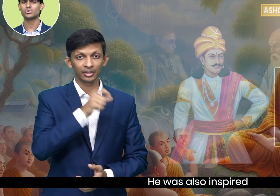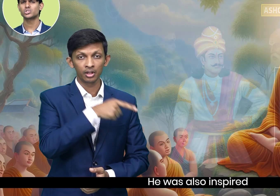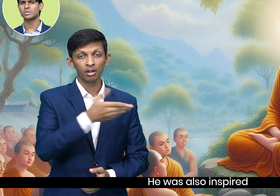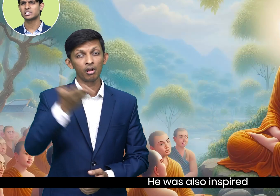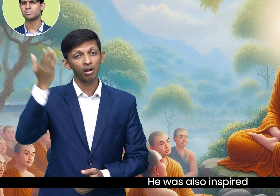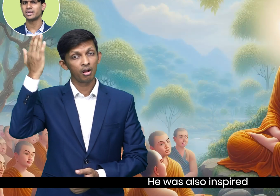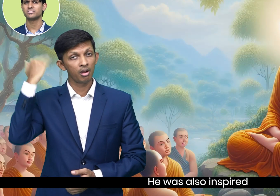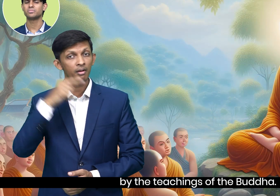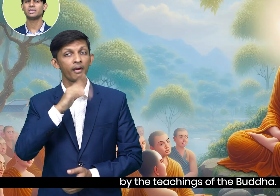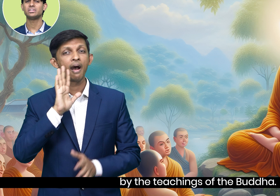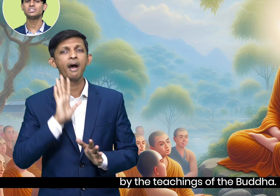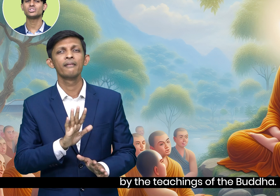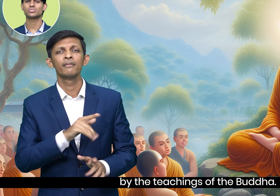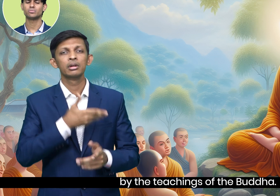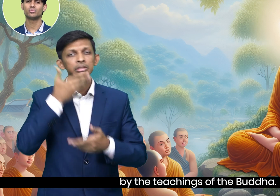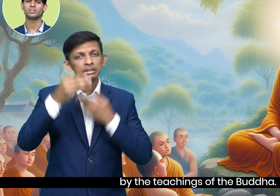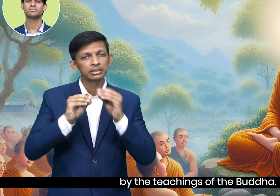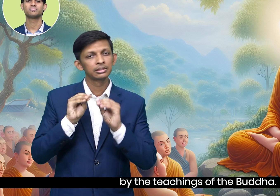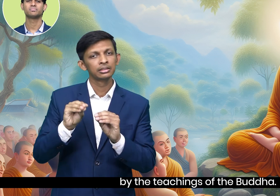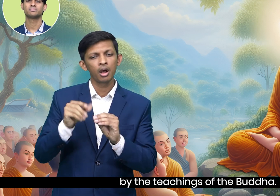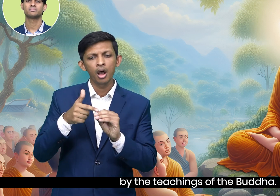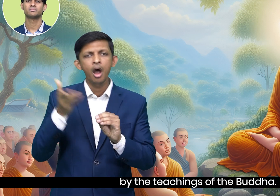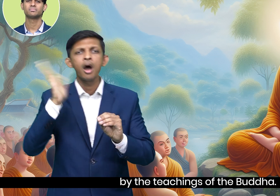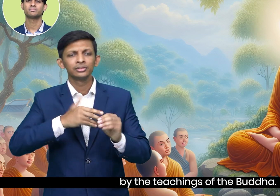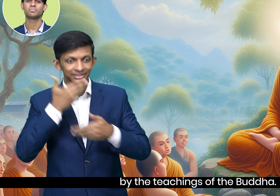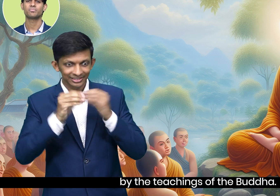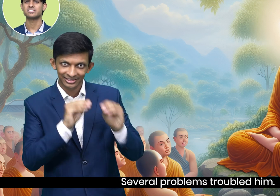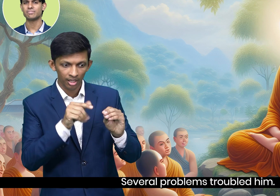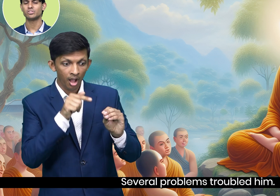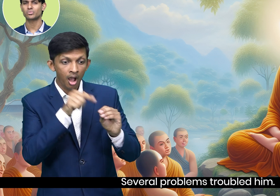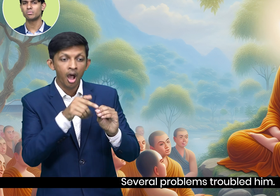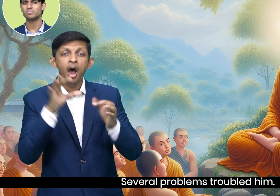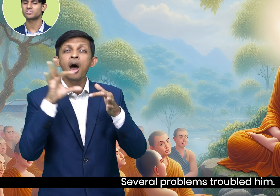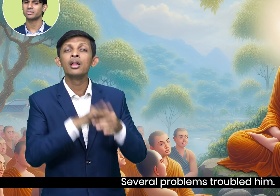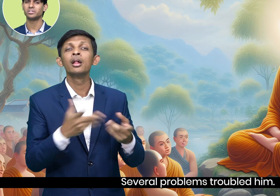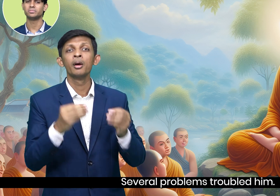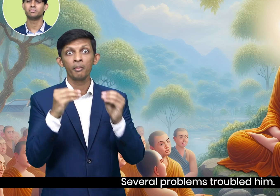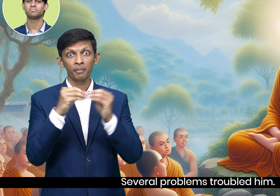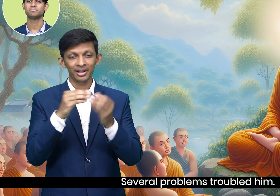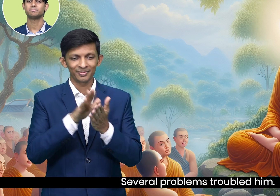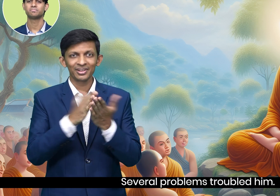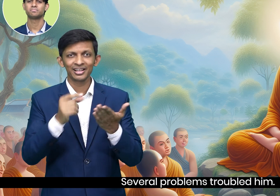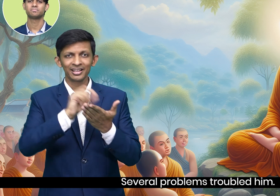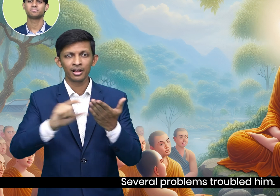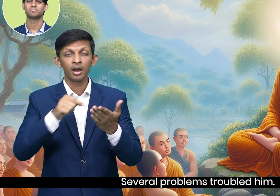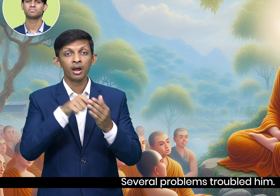He was also inspired by the teachings of Buddha. Several problems troubled him.